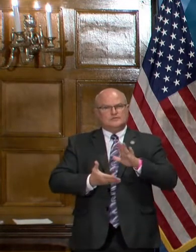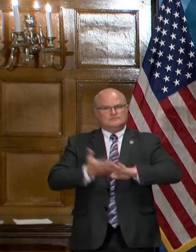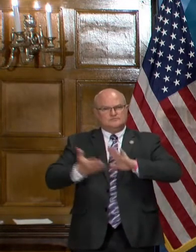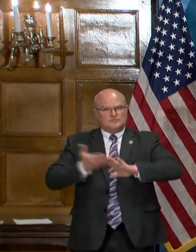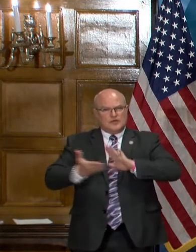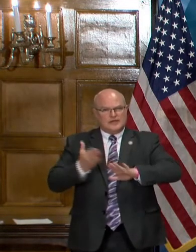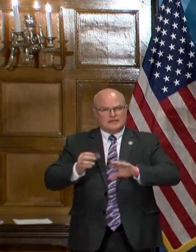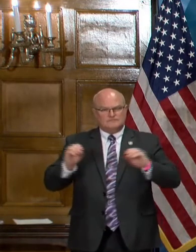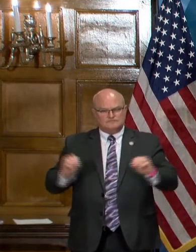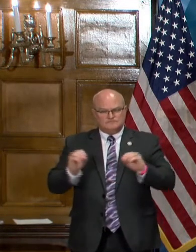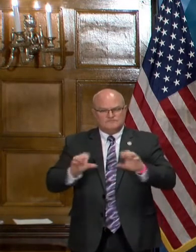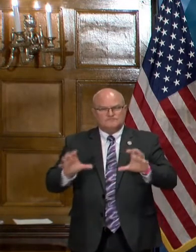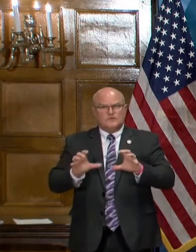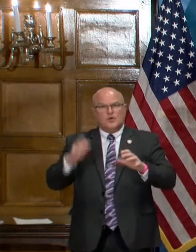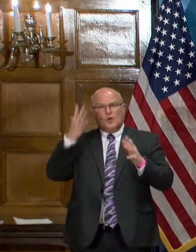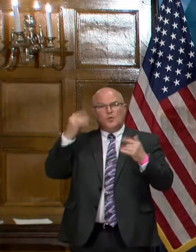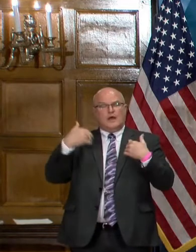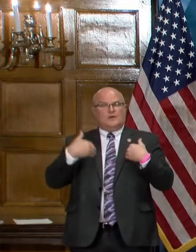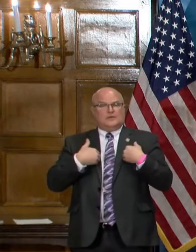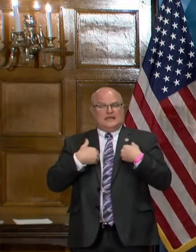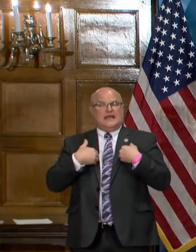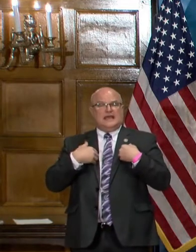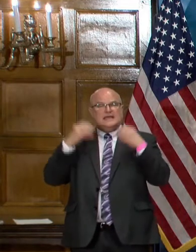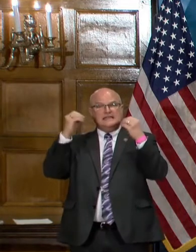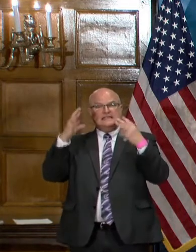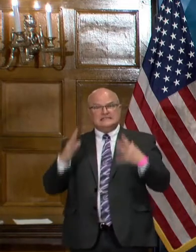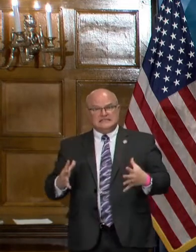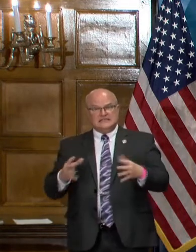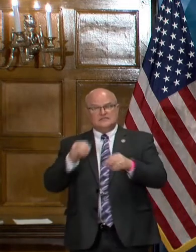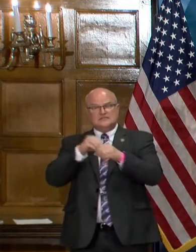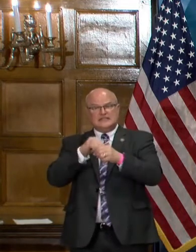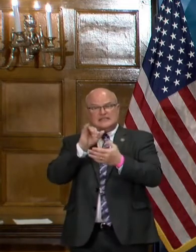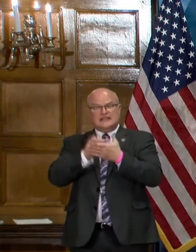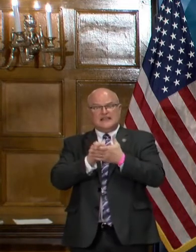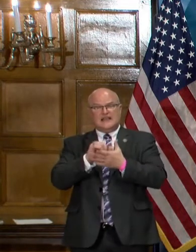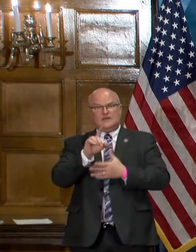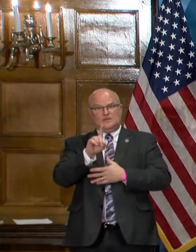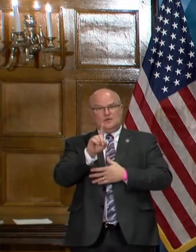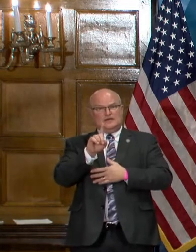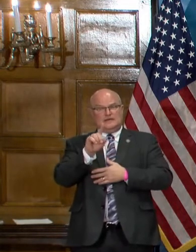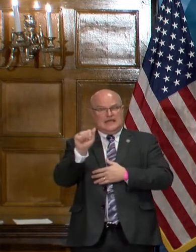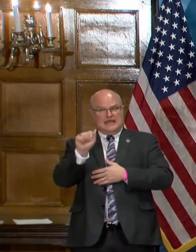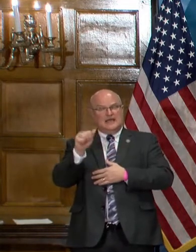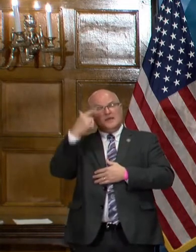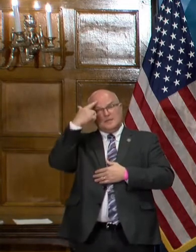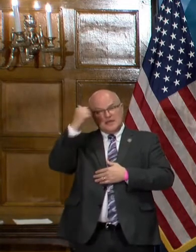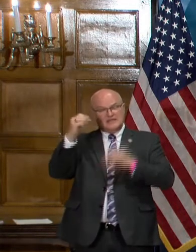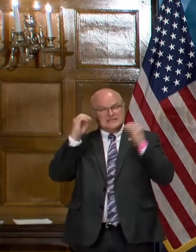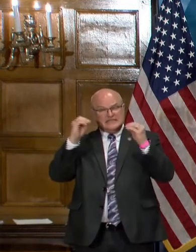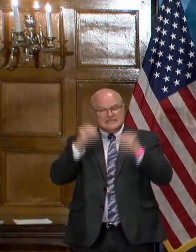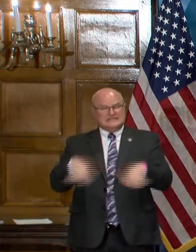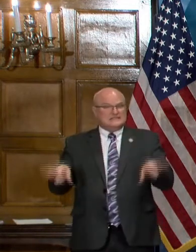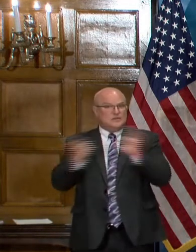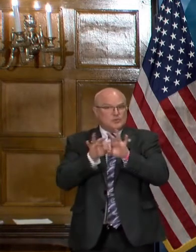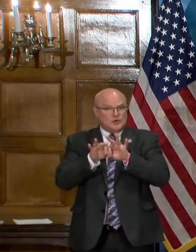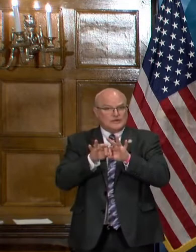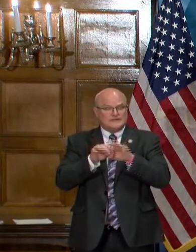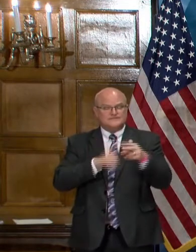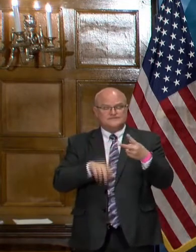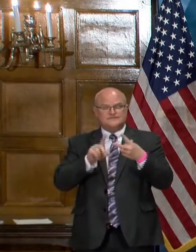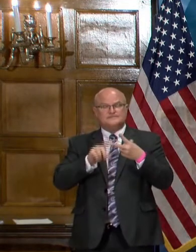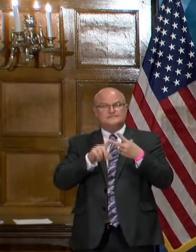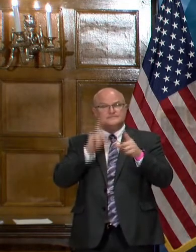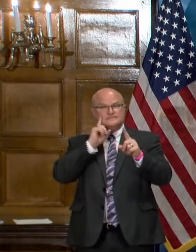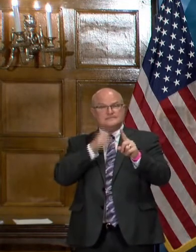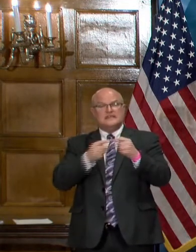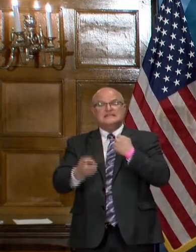that we moved educators into a quicker category because education is so critical. The other